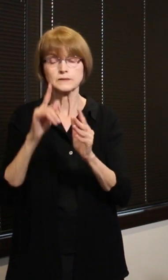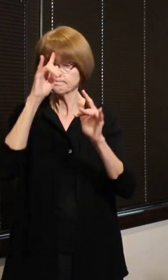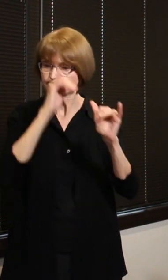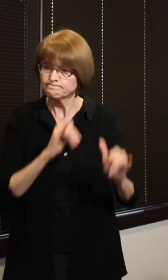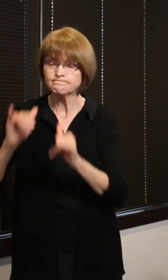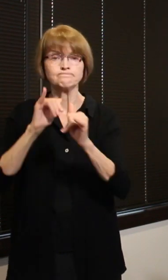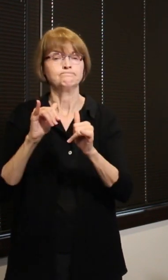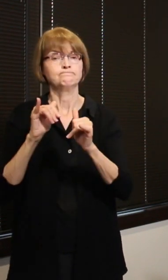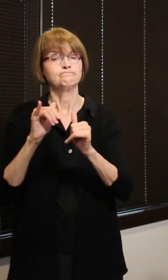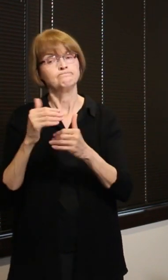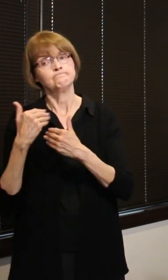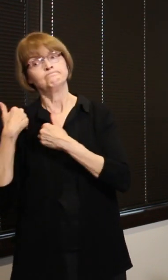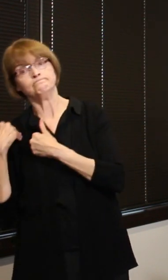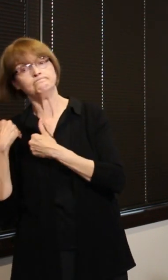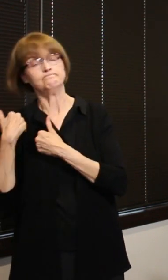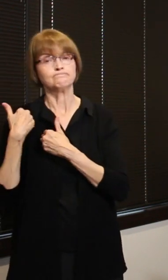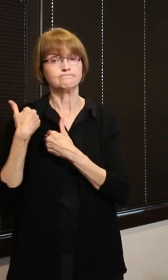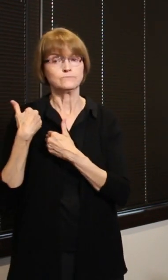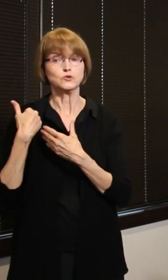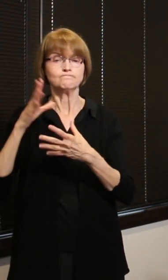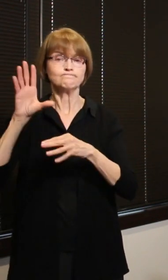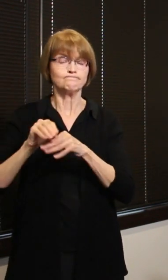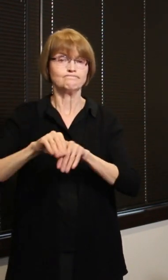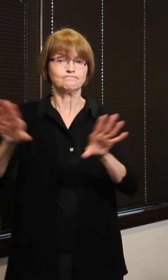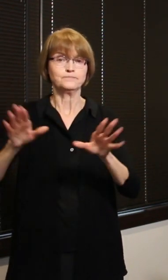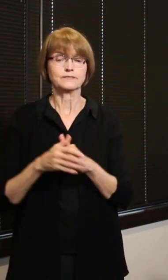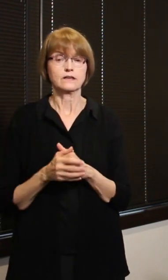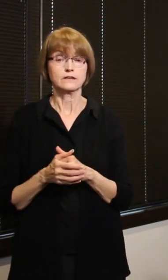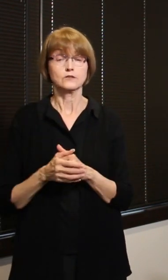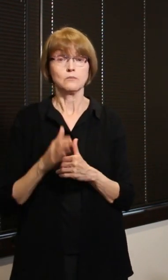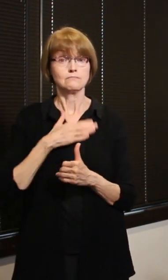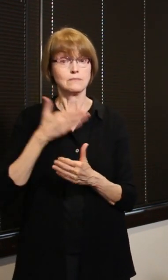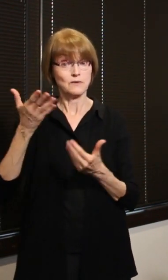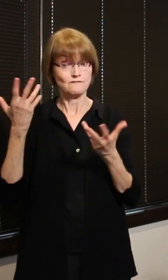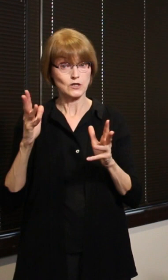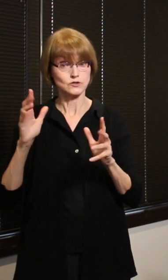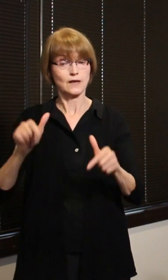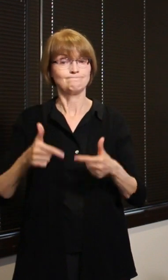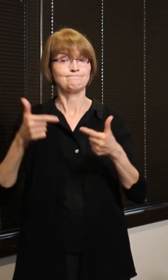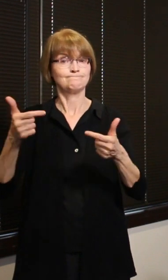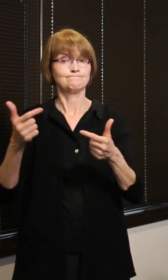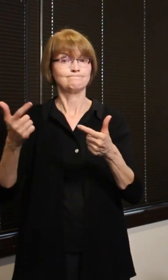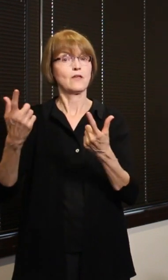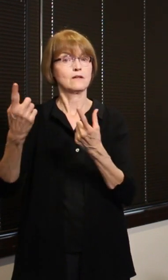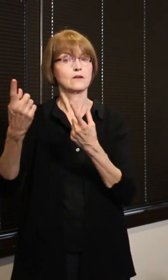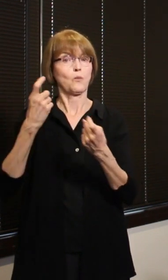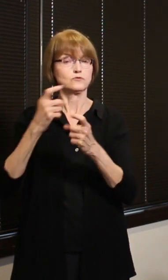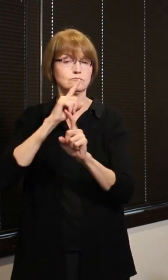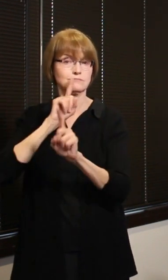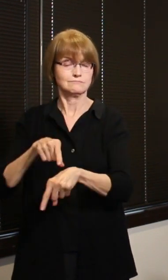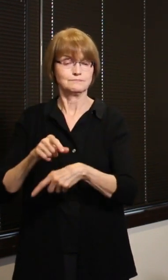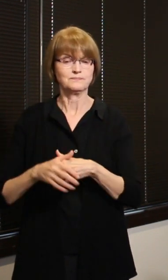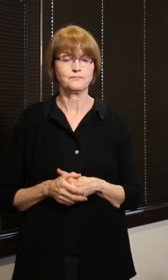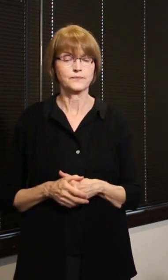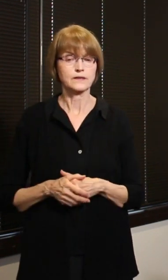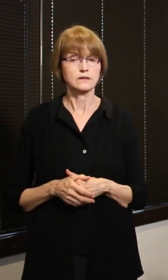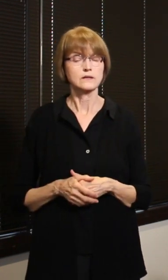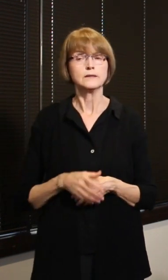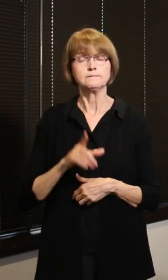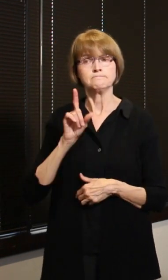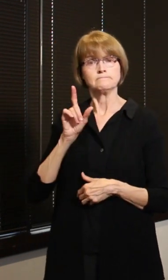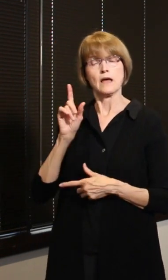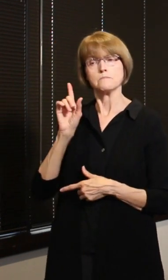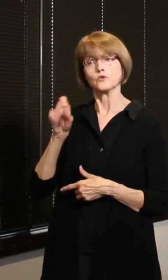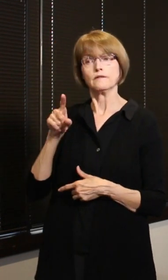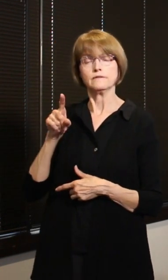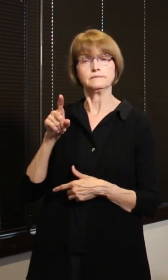happen. And so with that, I'll conclude my remarks and take some questions from the media. Are you seeing any